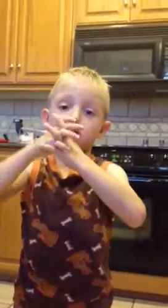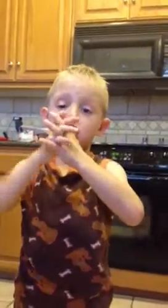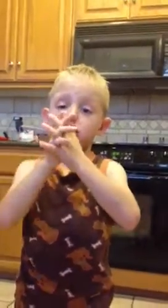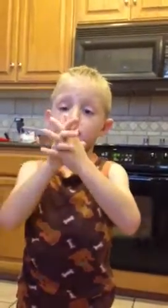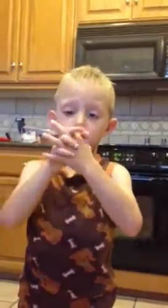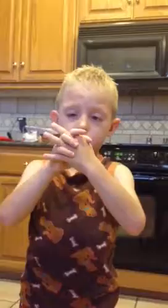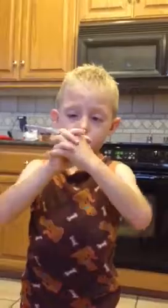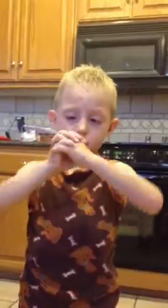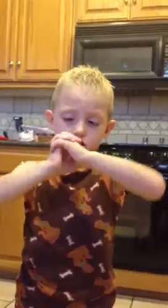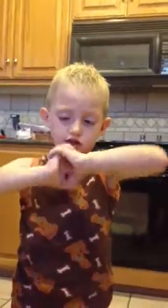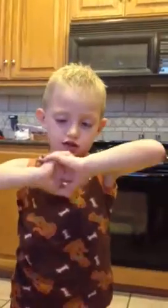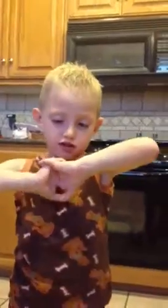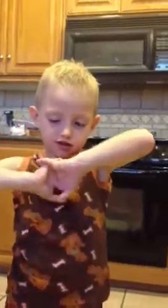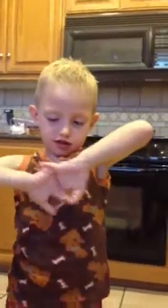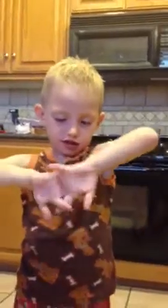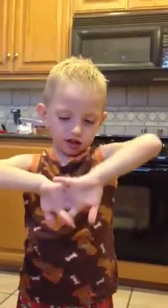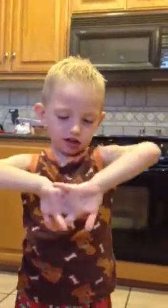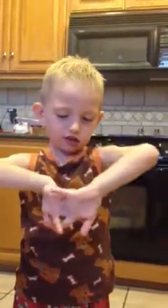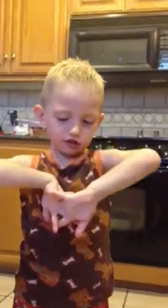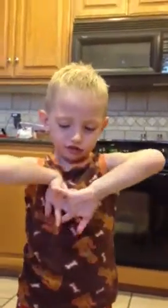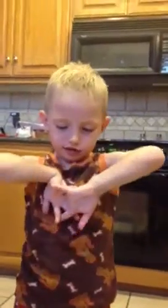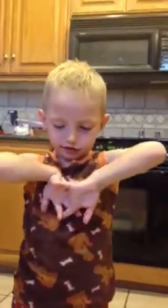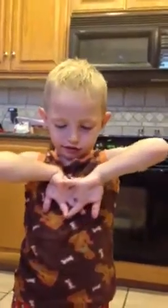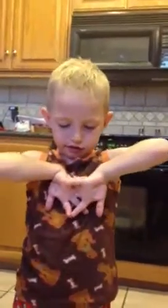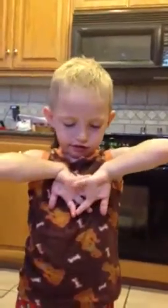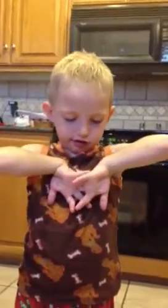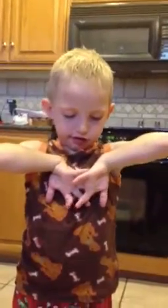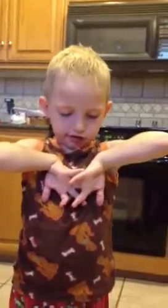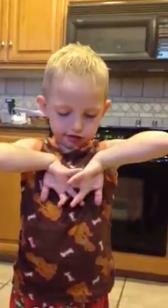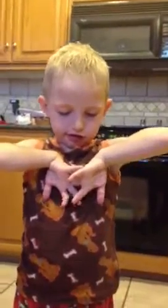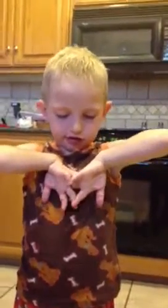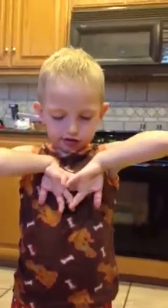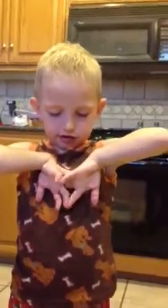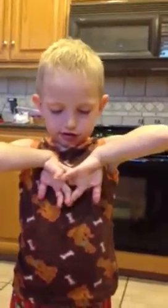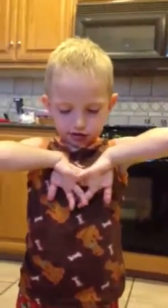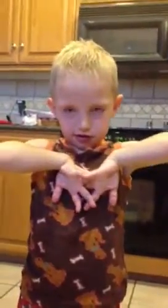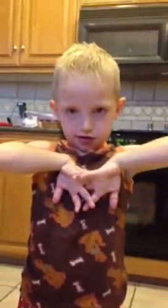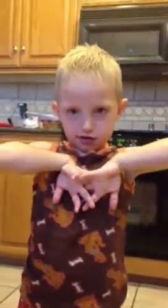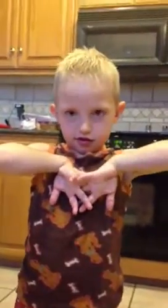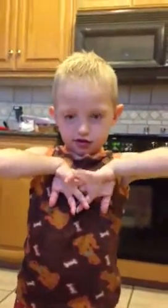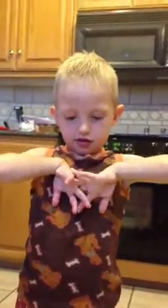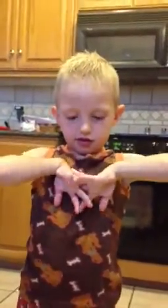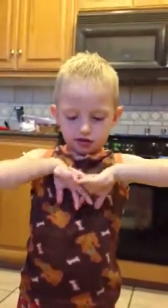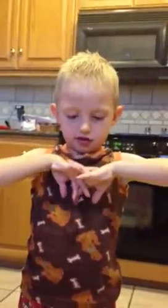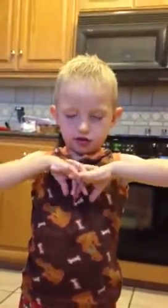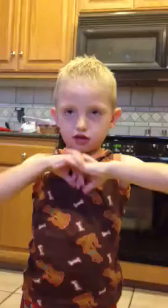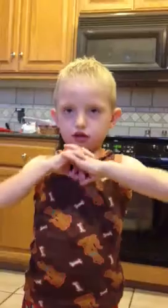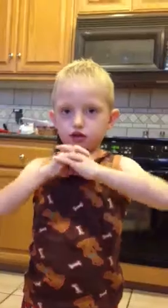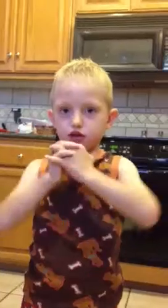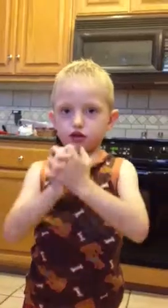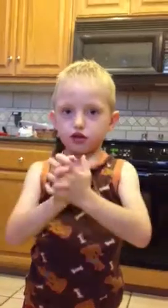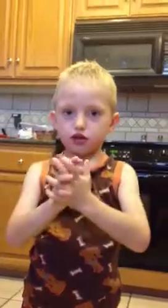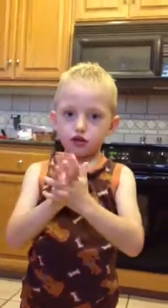Yesterday. Last year? Yes. Ah. Is the baby going to be big or little?